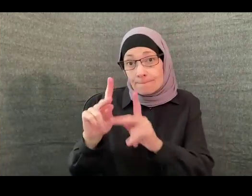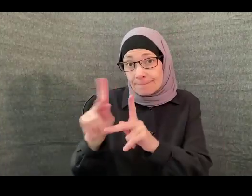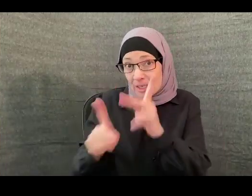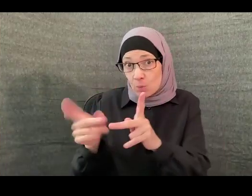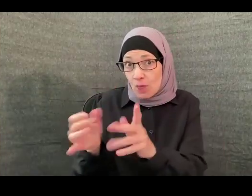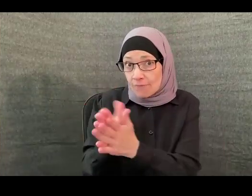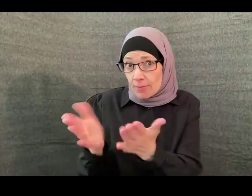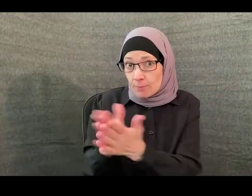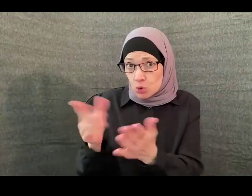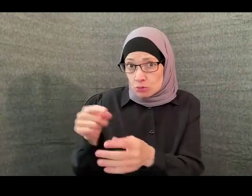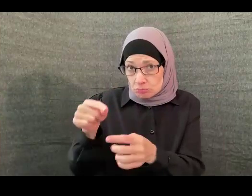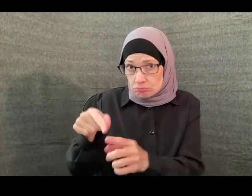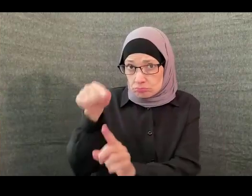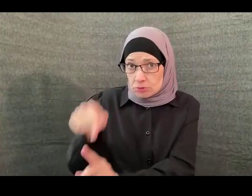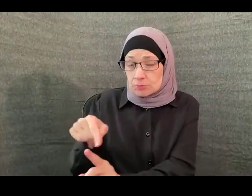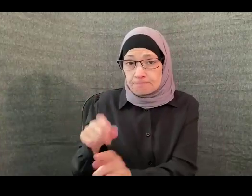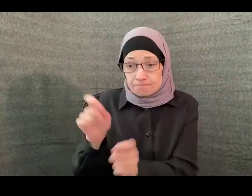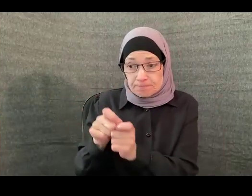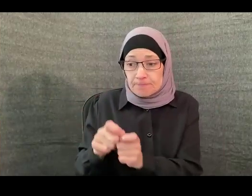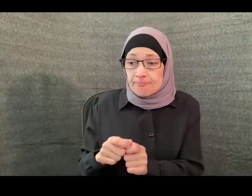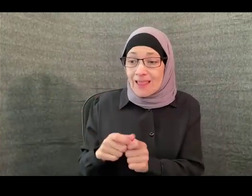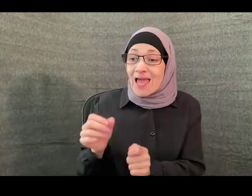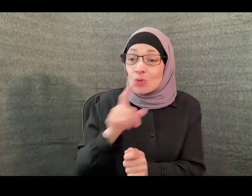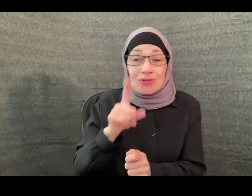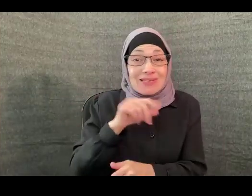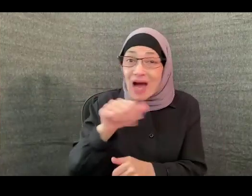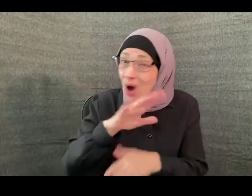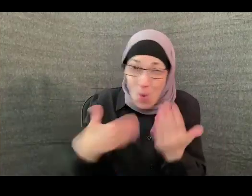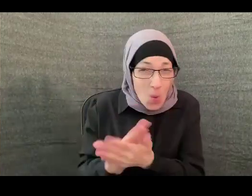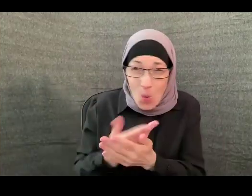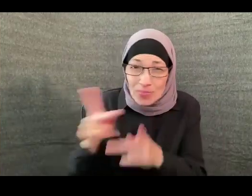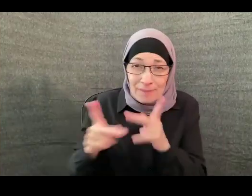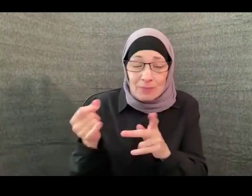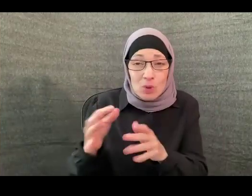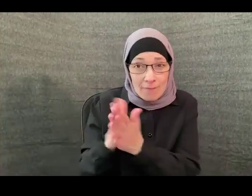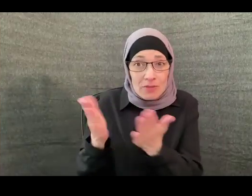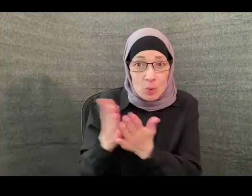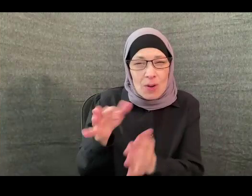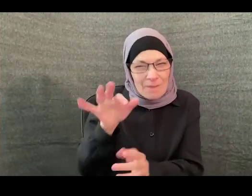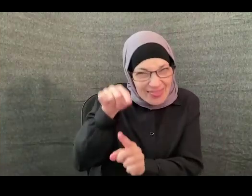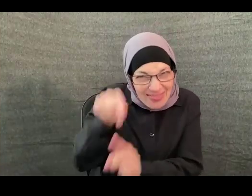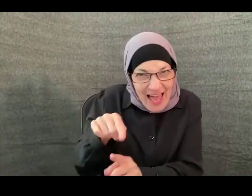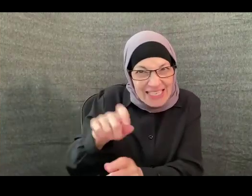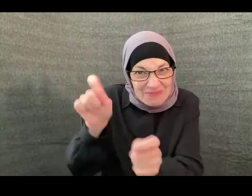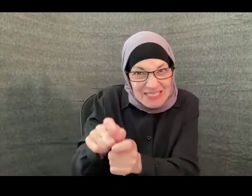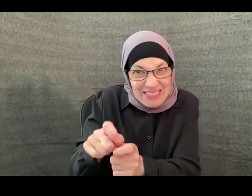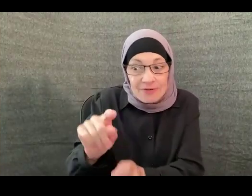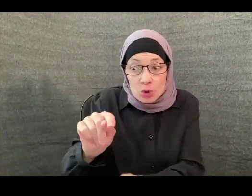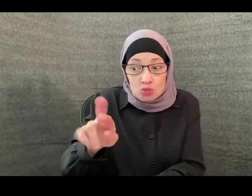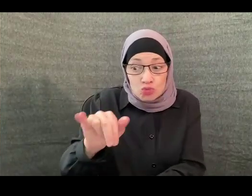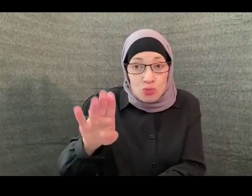And here it is all, it's not all the people of the book, but that tribe and other